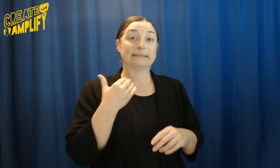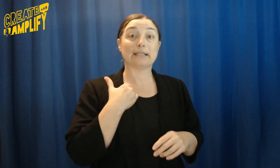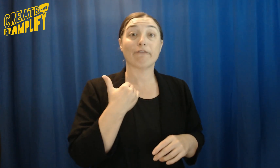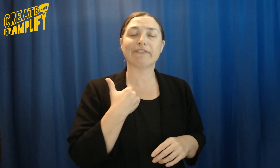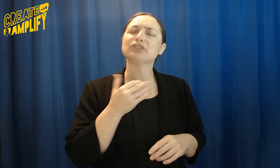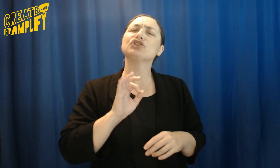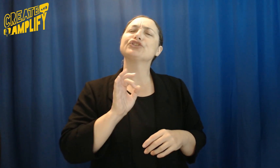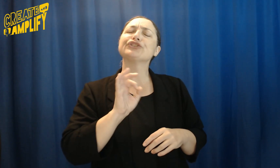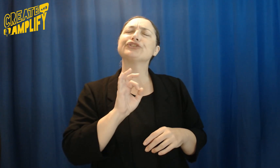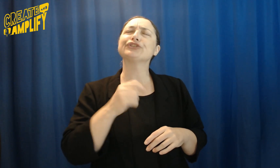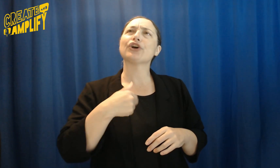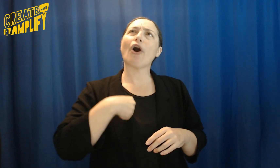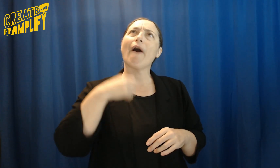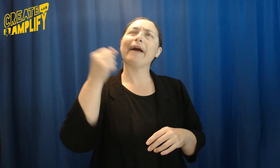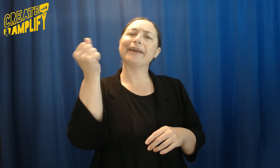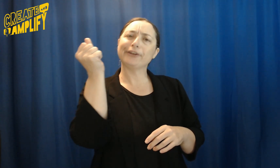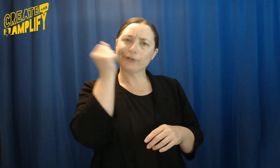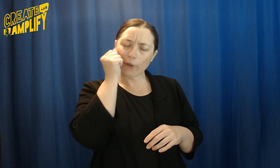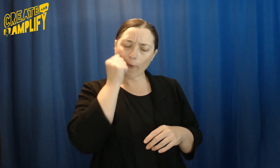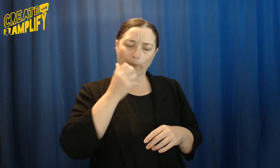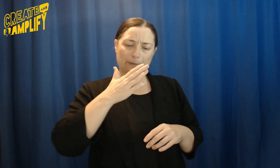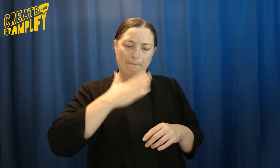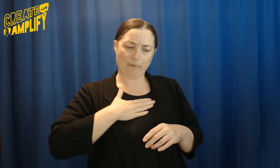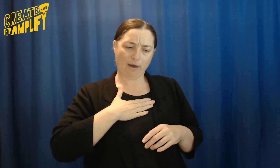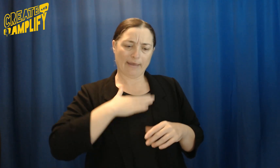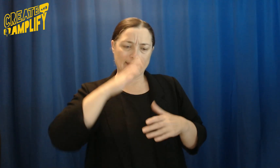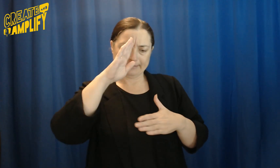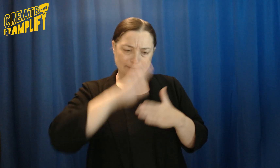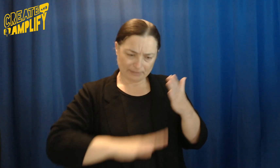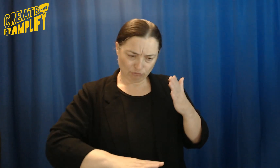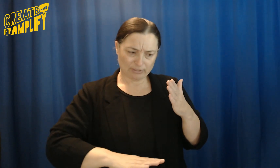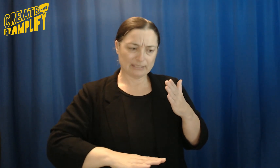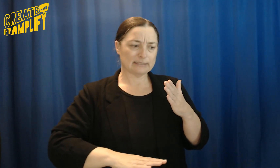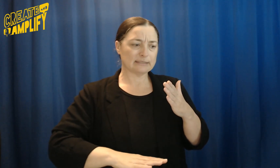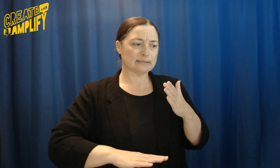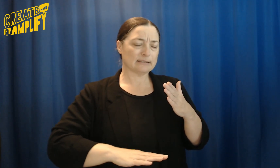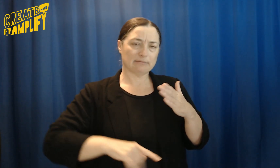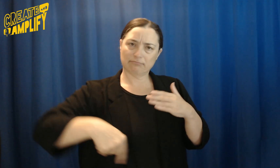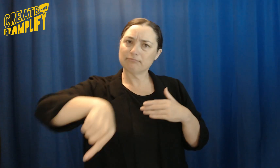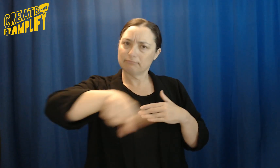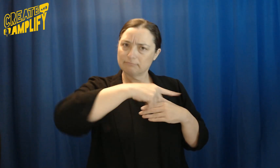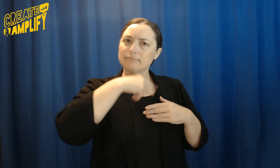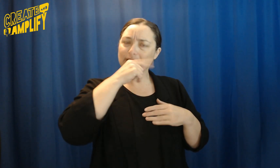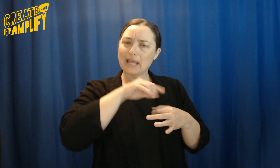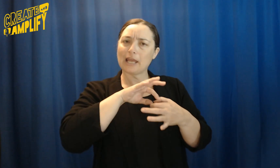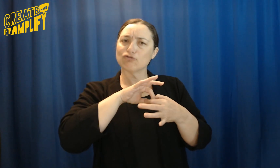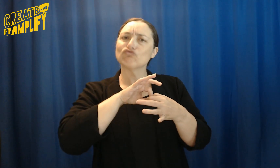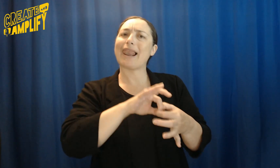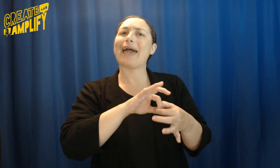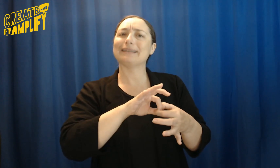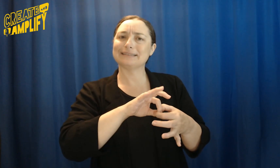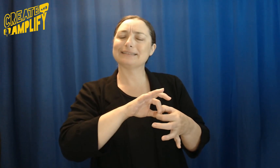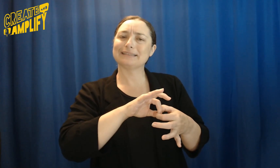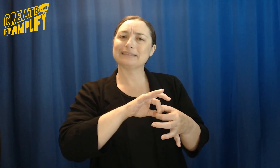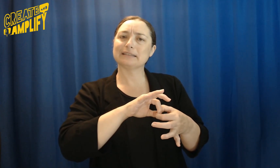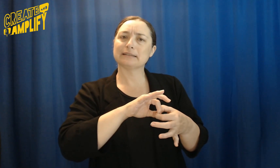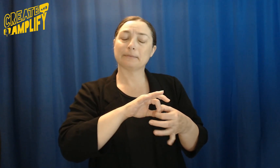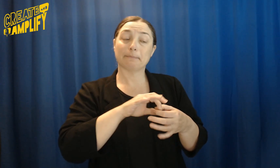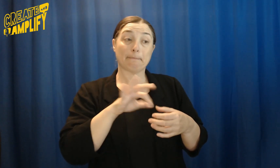that my experiences are deeply relatable, but many people who relate might not have the words. That's the main sort